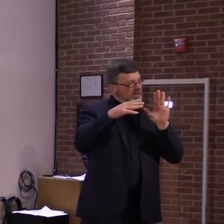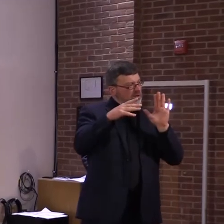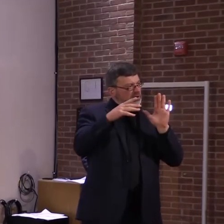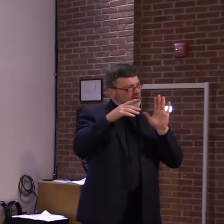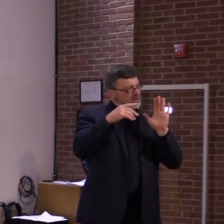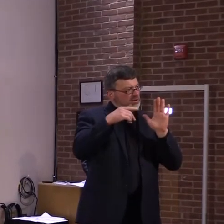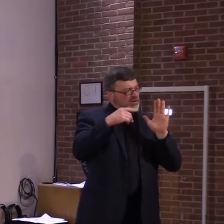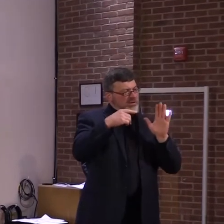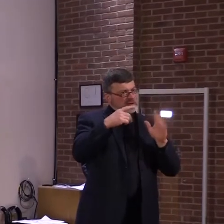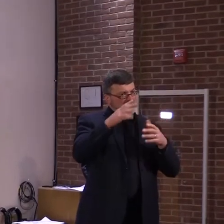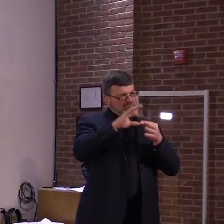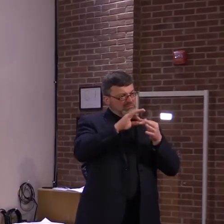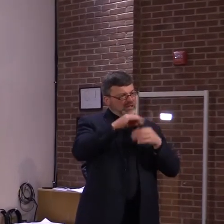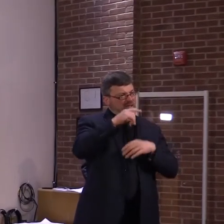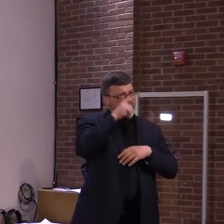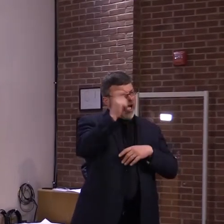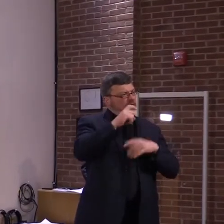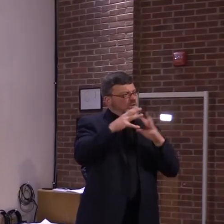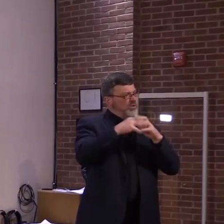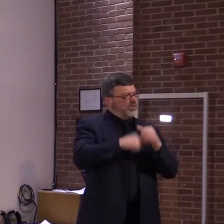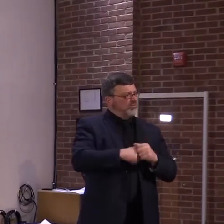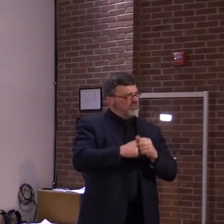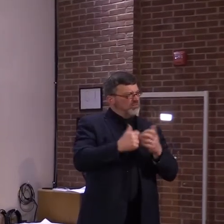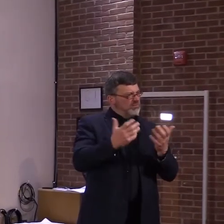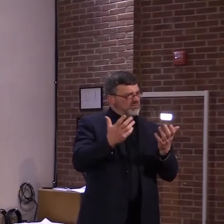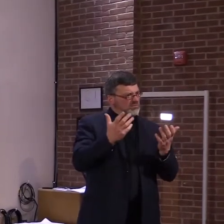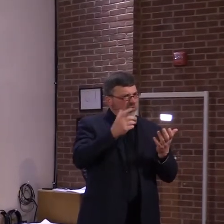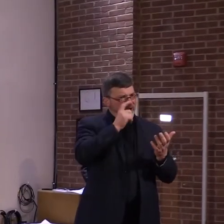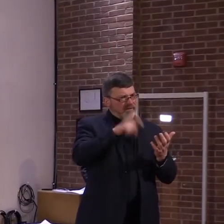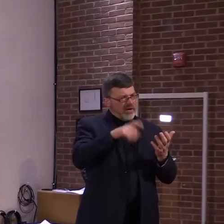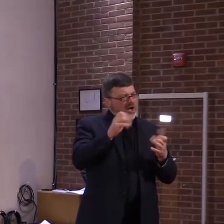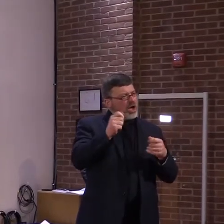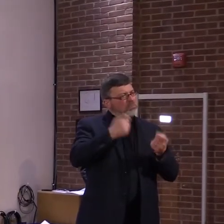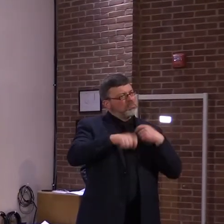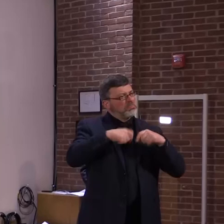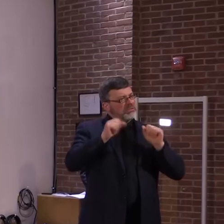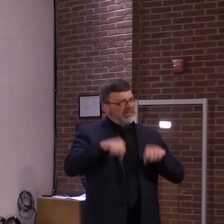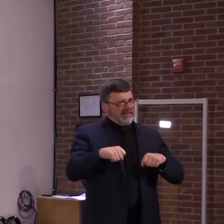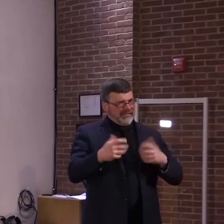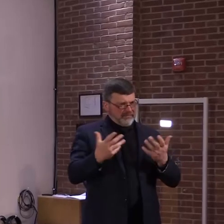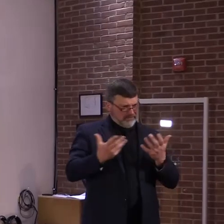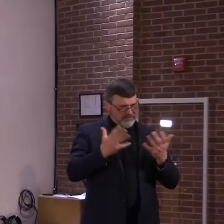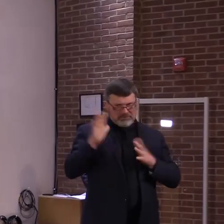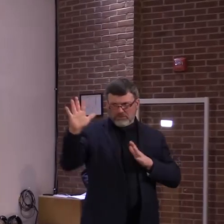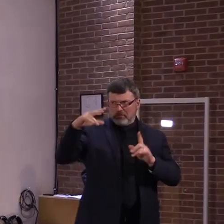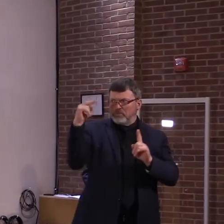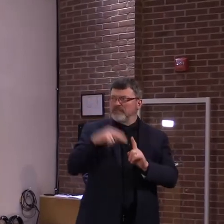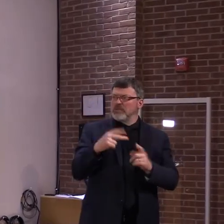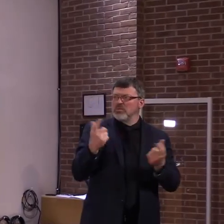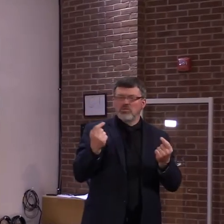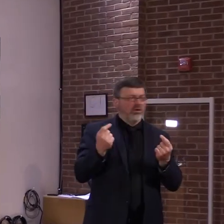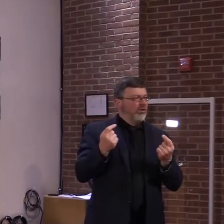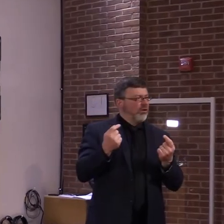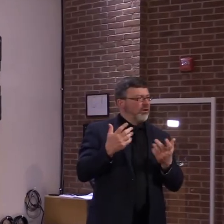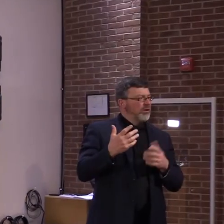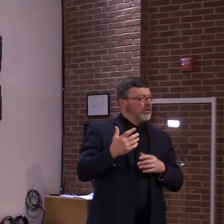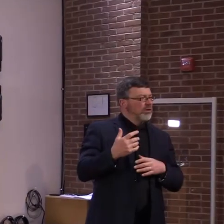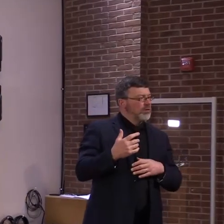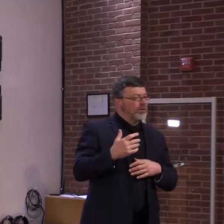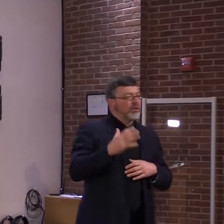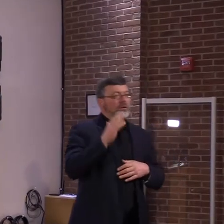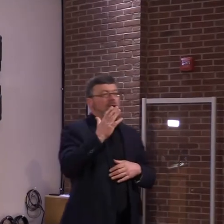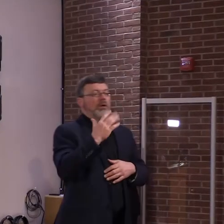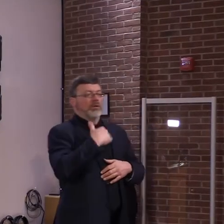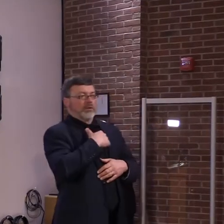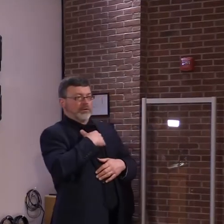Oh, I'll jump in first, Dr. Levine, if that's okay. I have been in contact with the superintendent